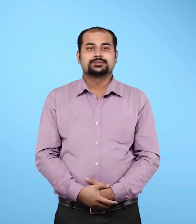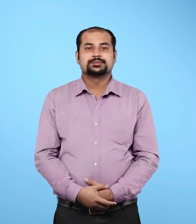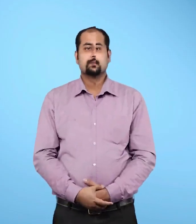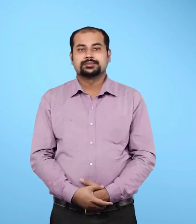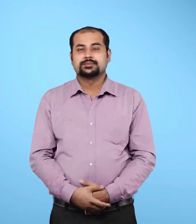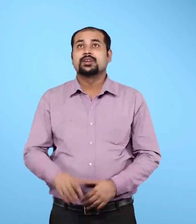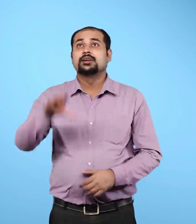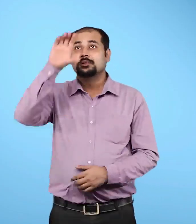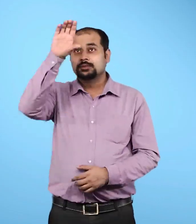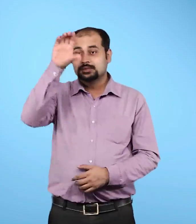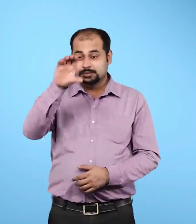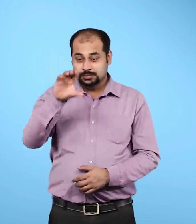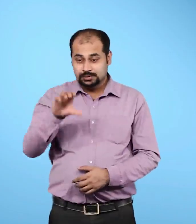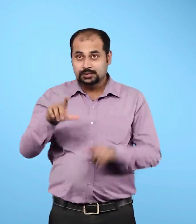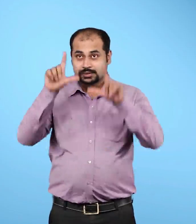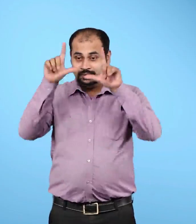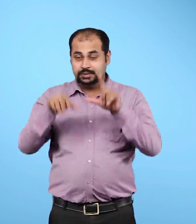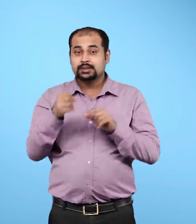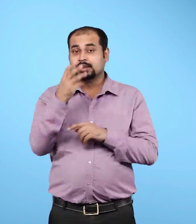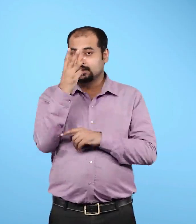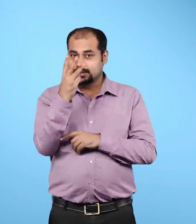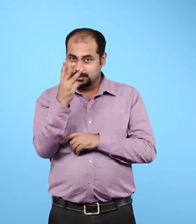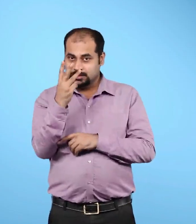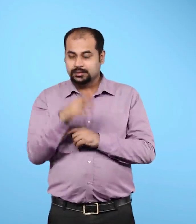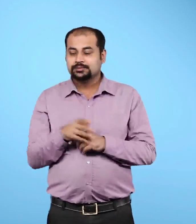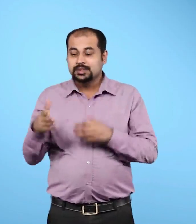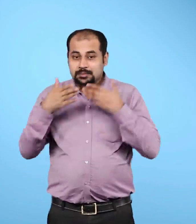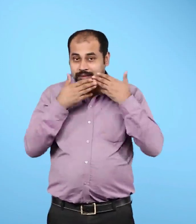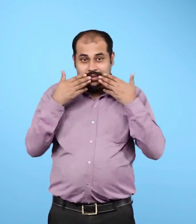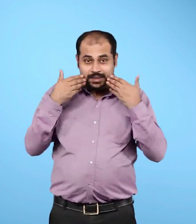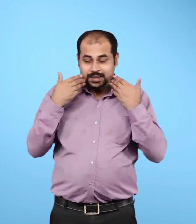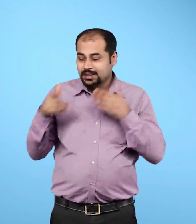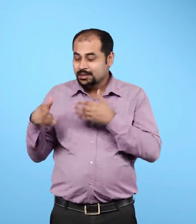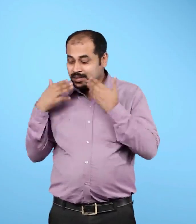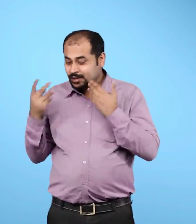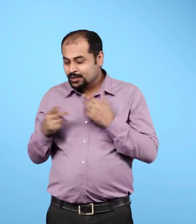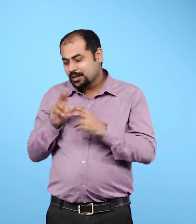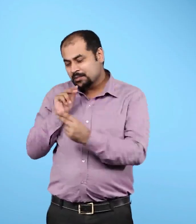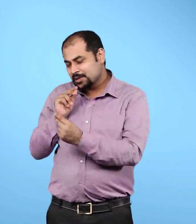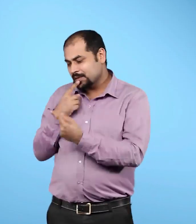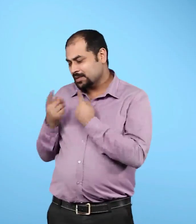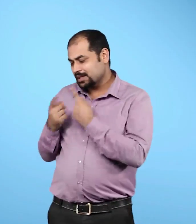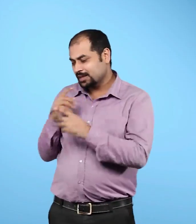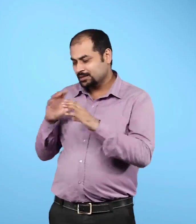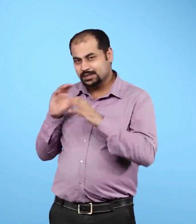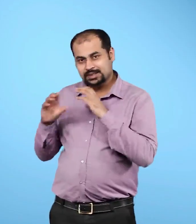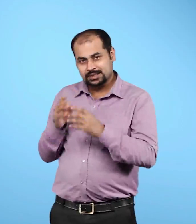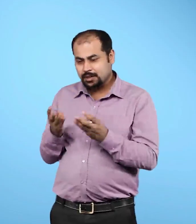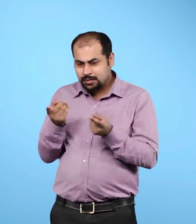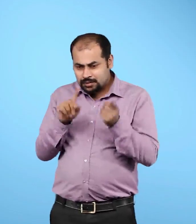This page has 3 pictures and conversation of 2 cats regarding beads continues from